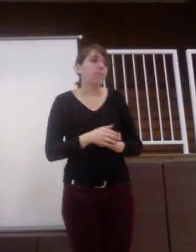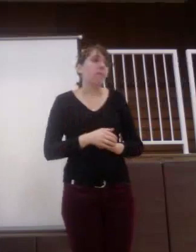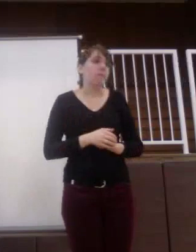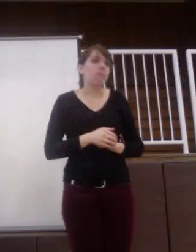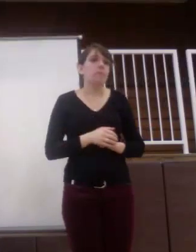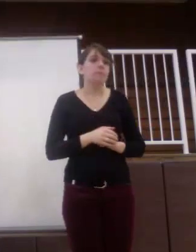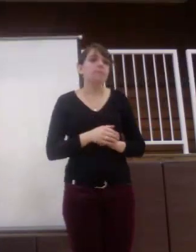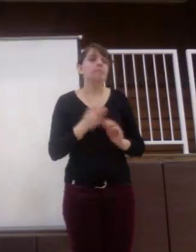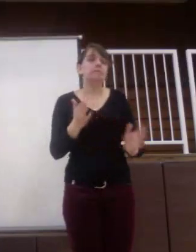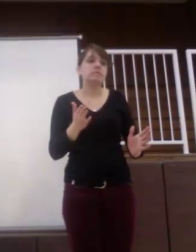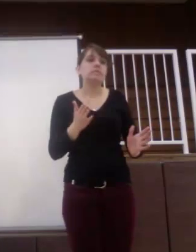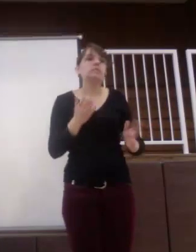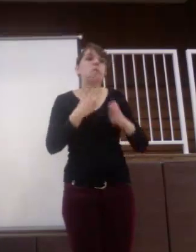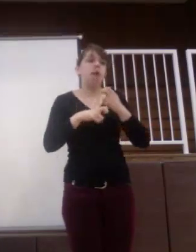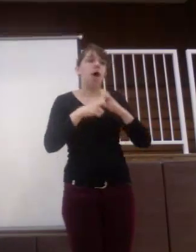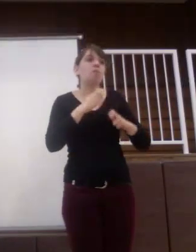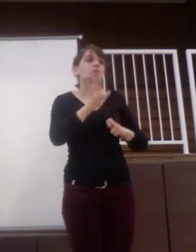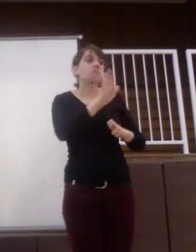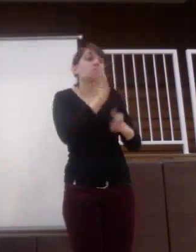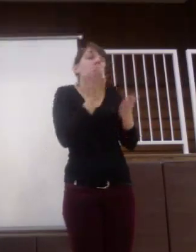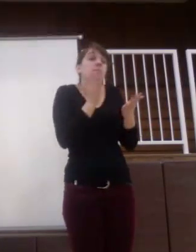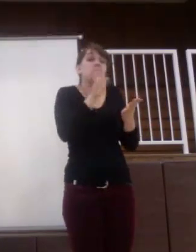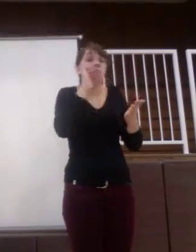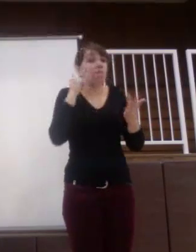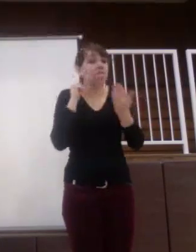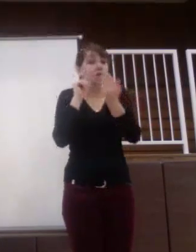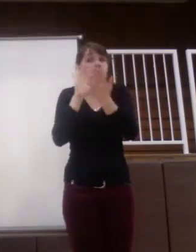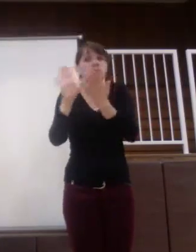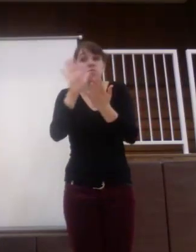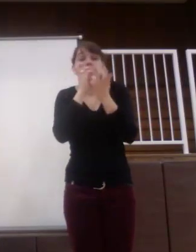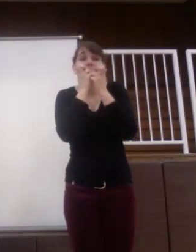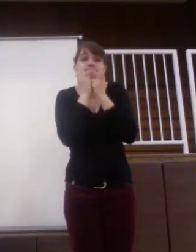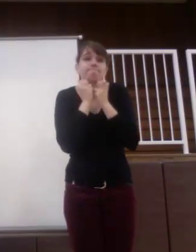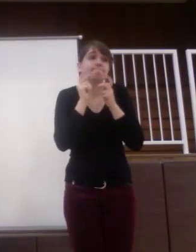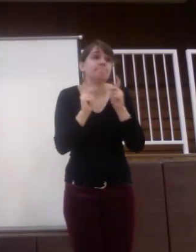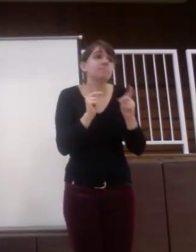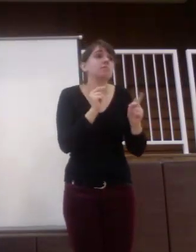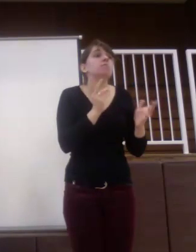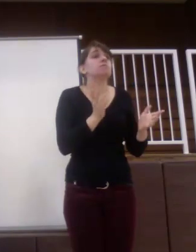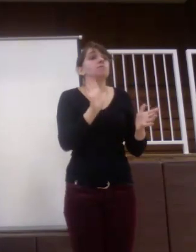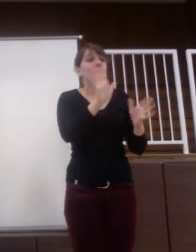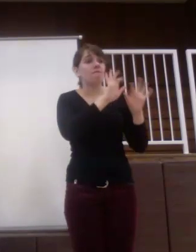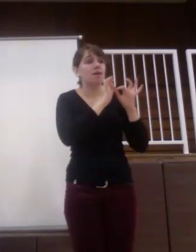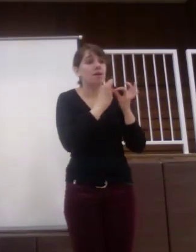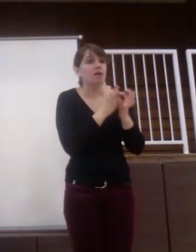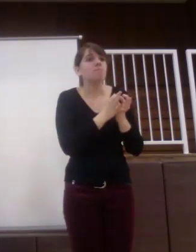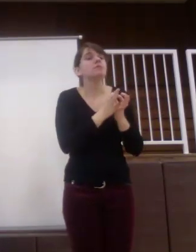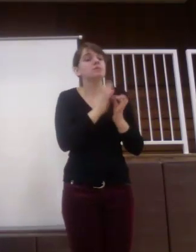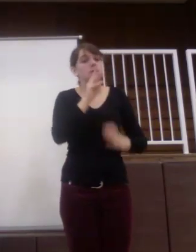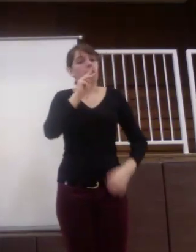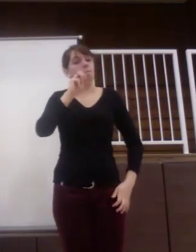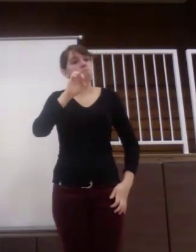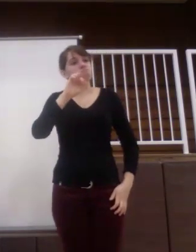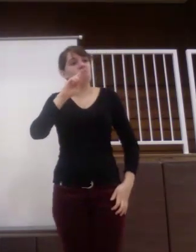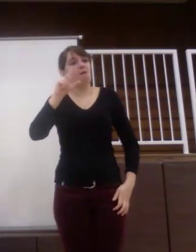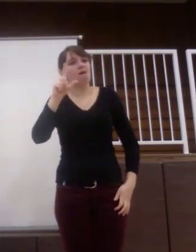This is a dilemma that some of you may face with loved ones. As I said, it's a moral question of what to